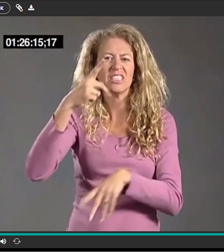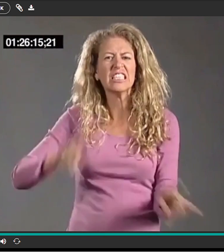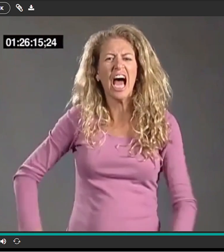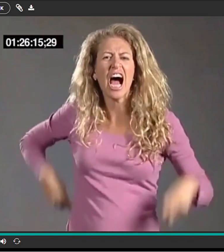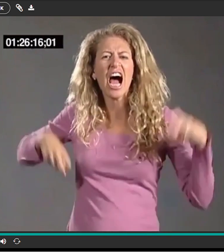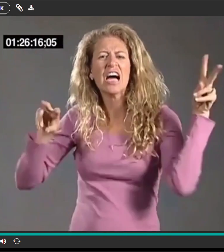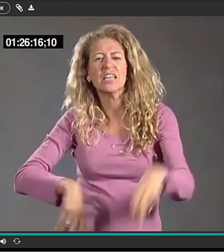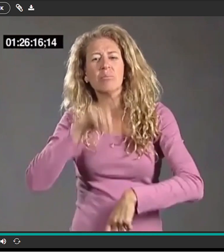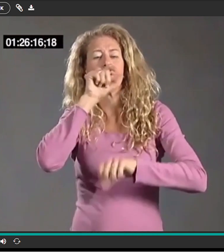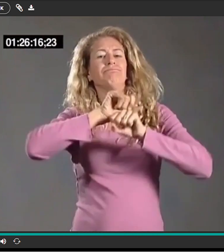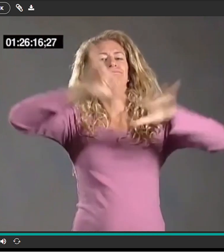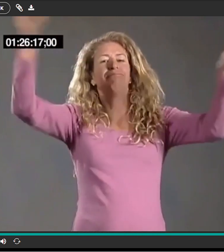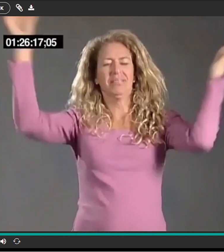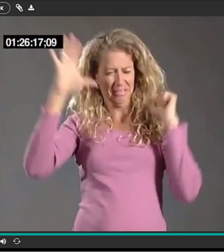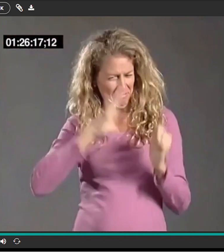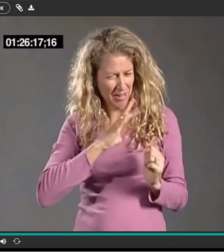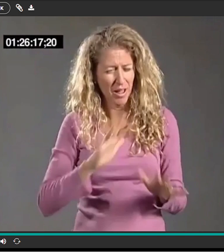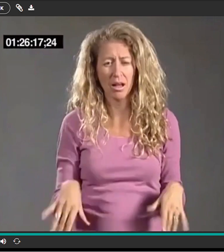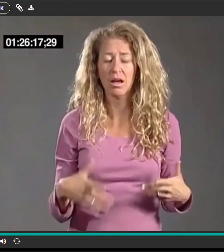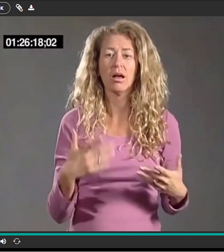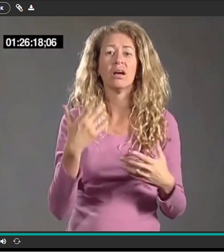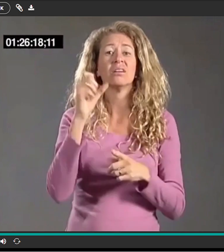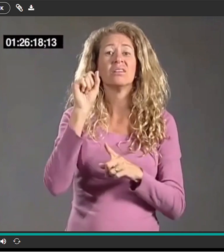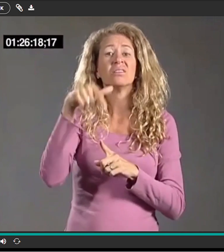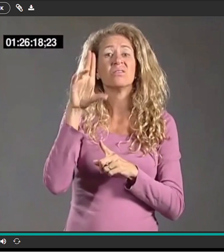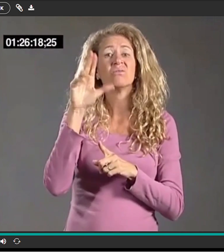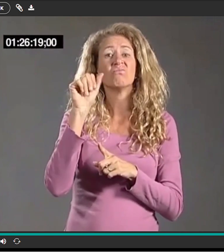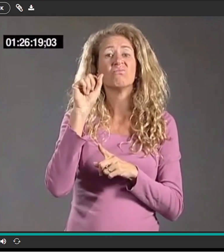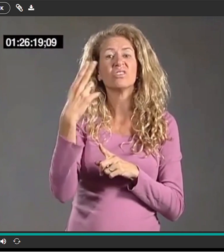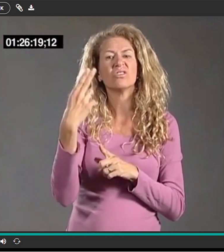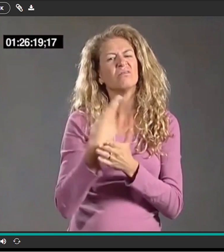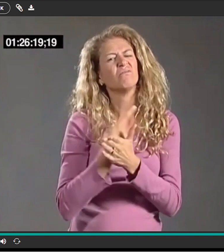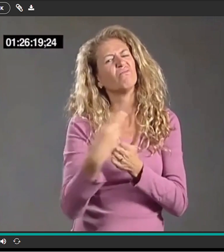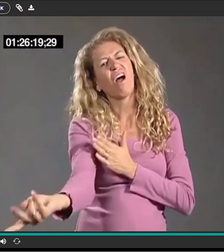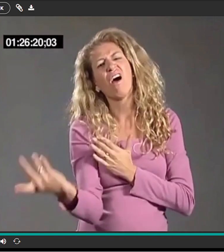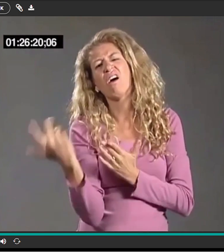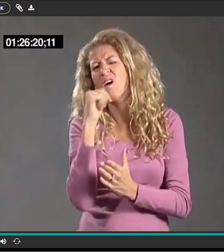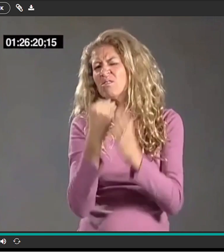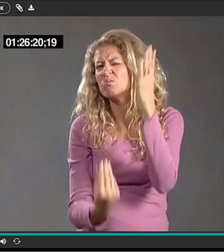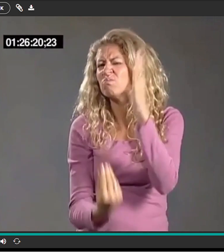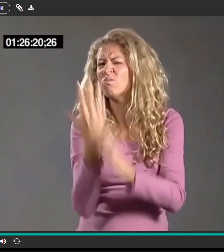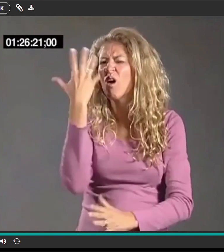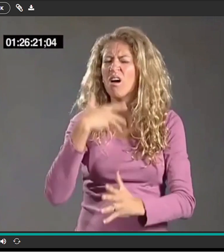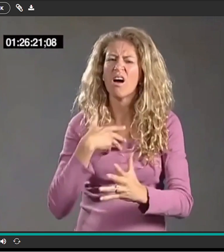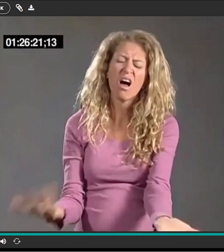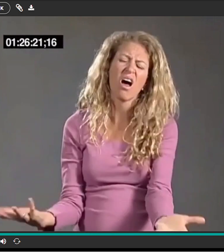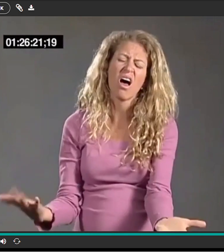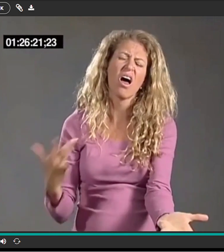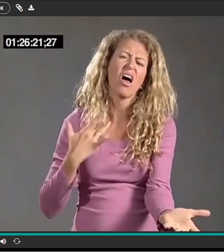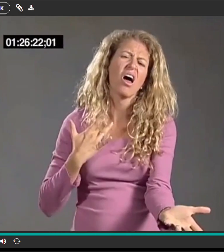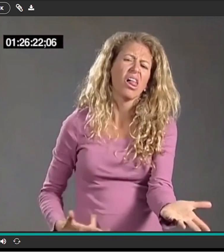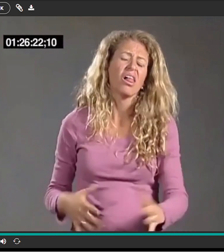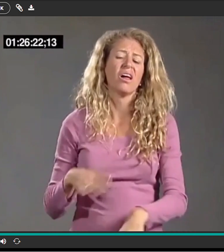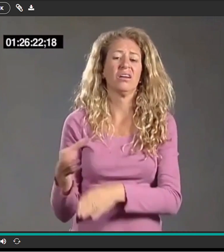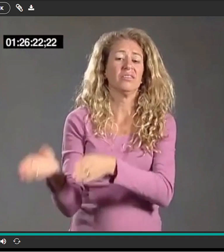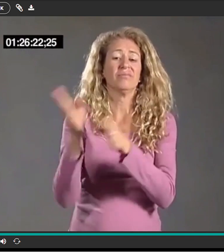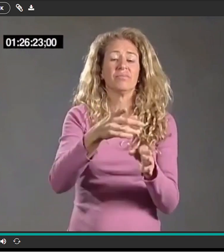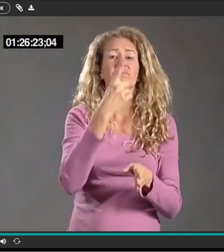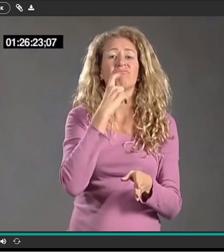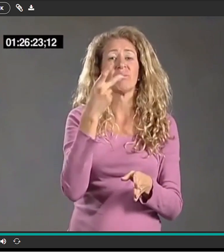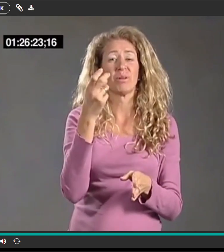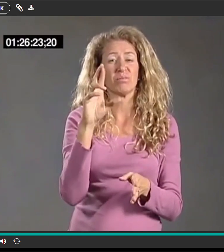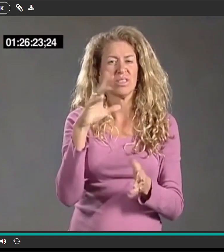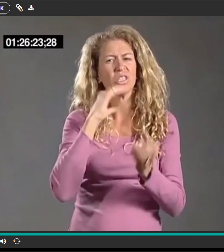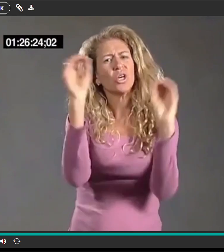always had to just let my dog out so that he would scare them off. The squash was a total failure. I could not